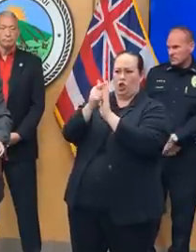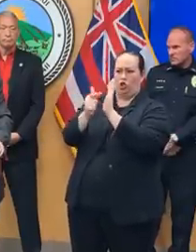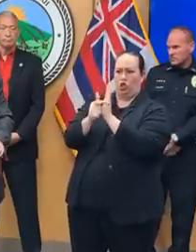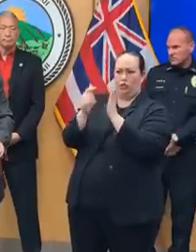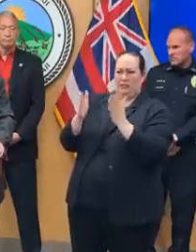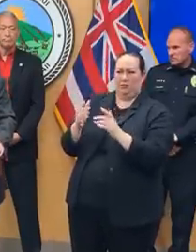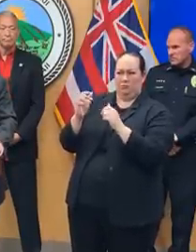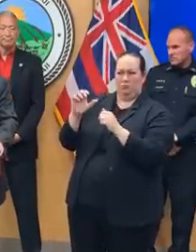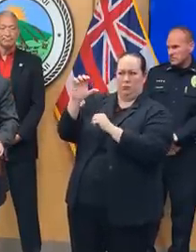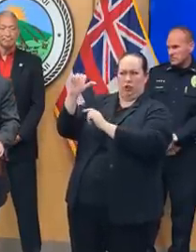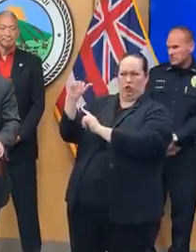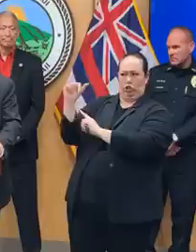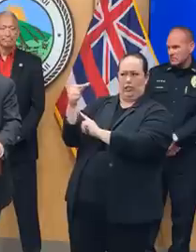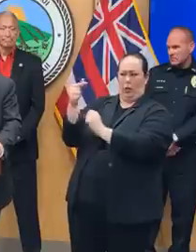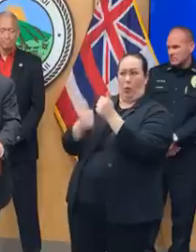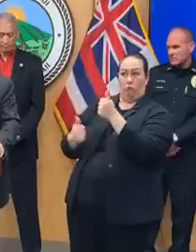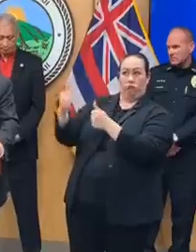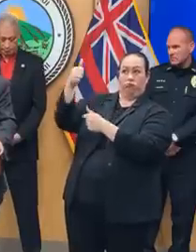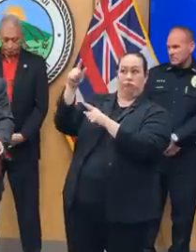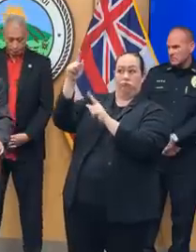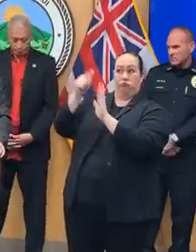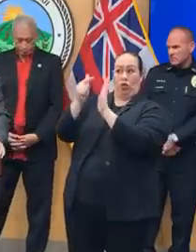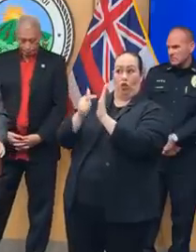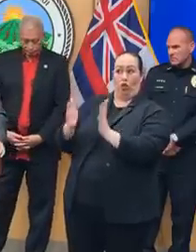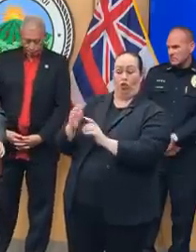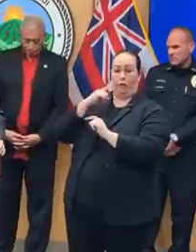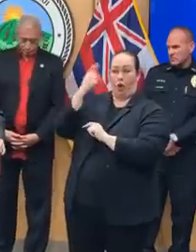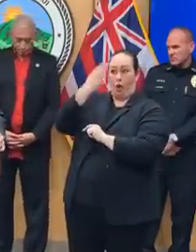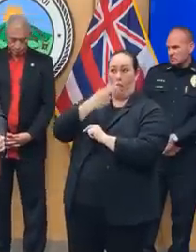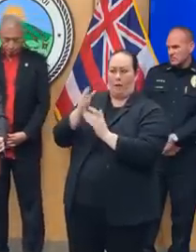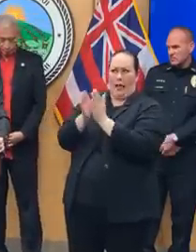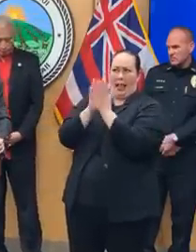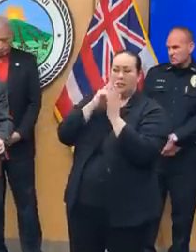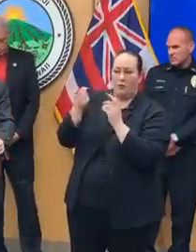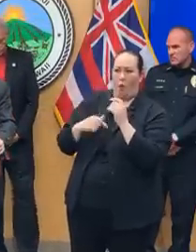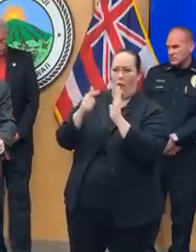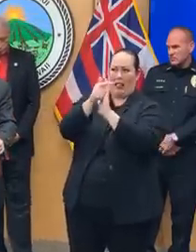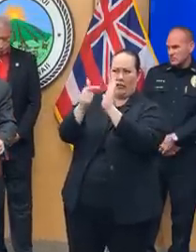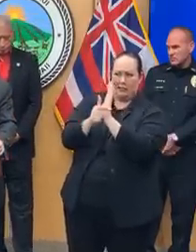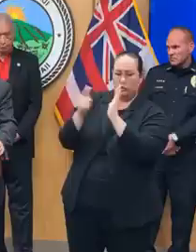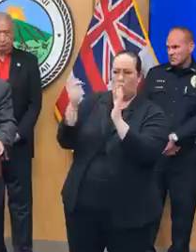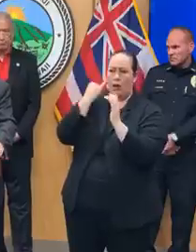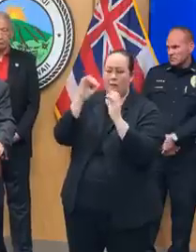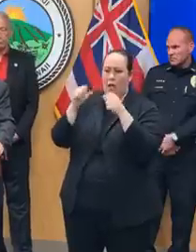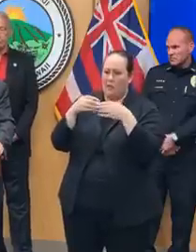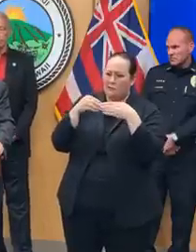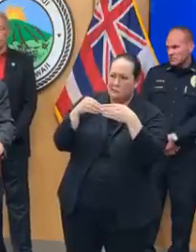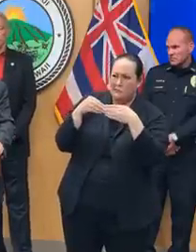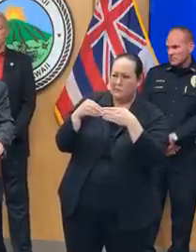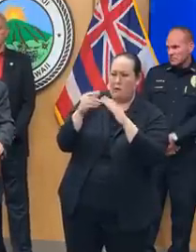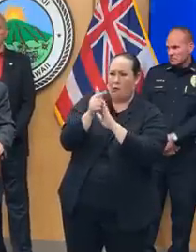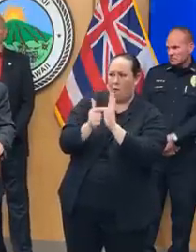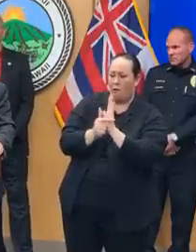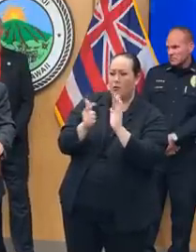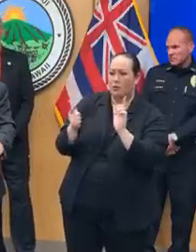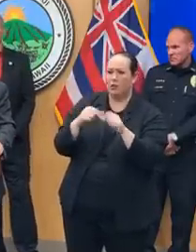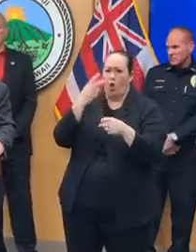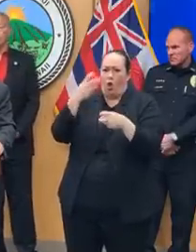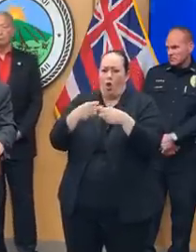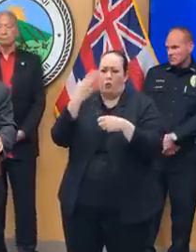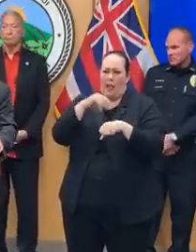working out the legality of that in this emergency phase. It is difficult based on the national laws, but we do have a lot of